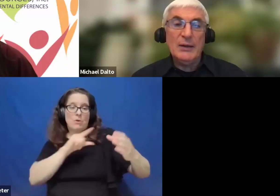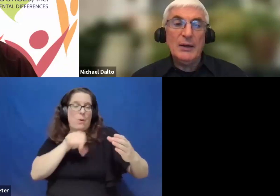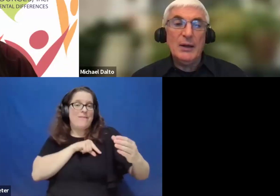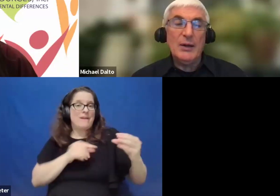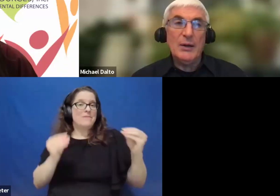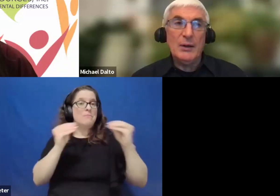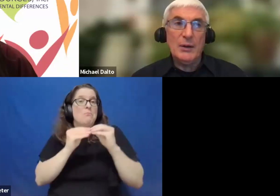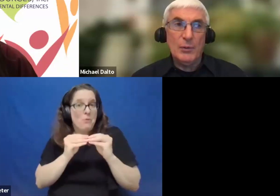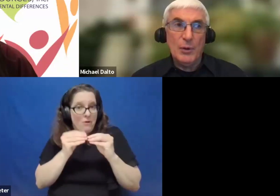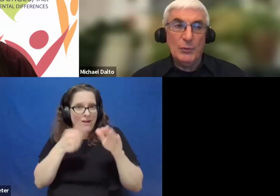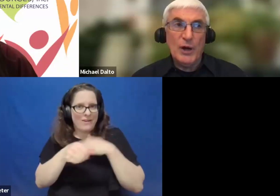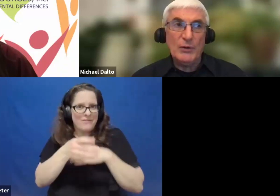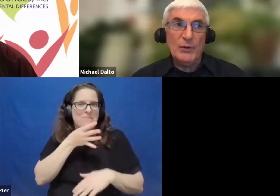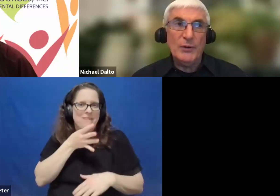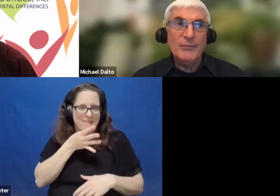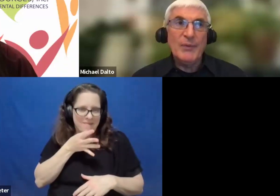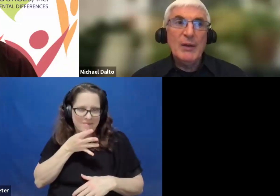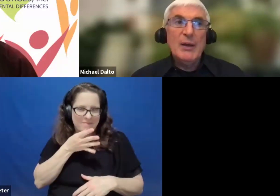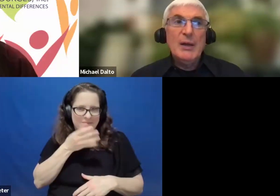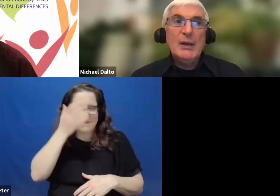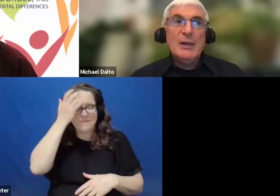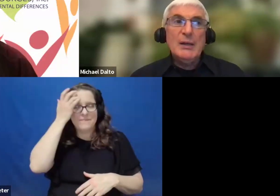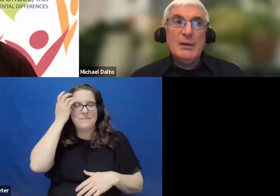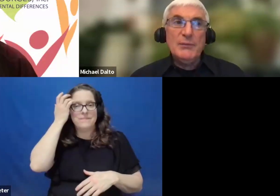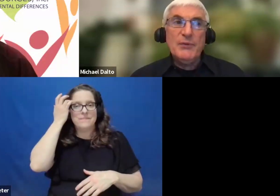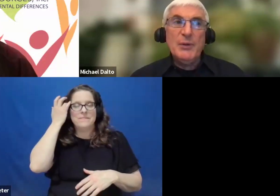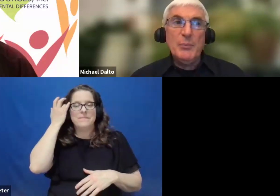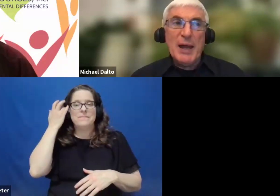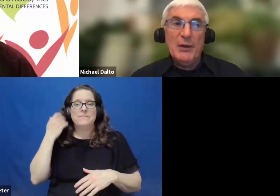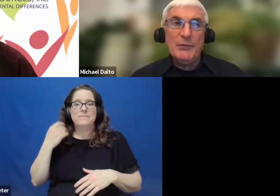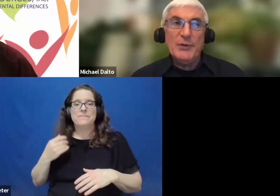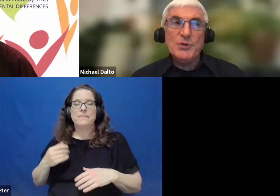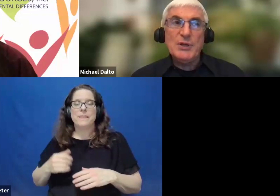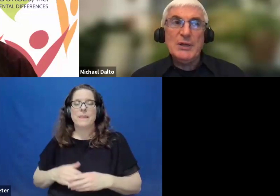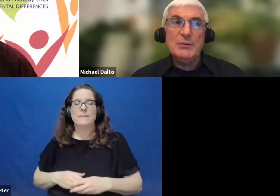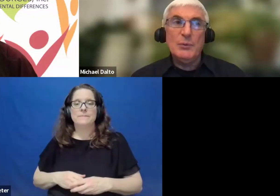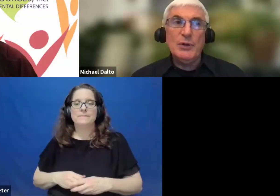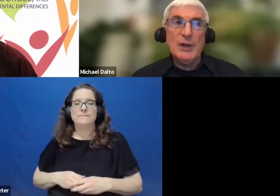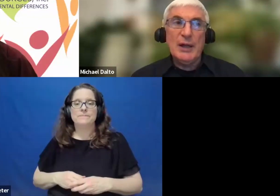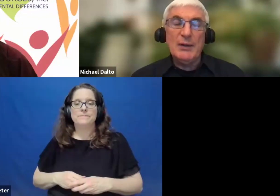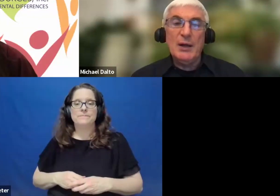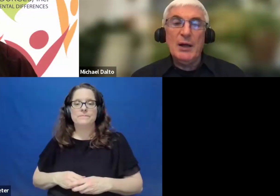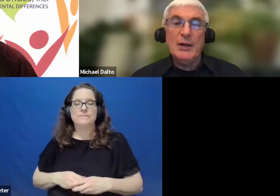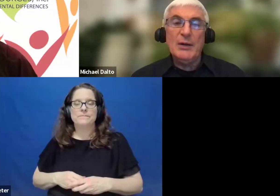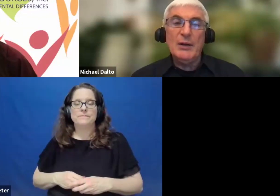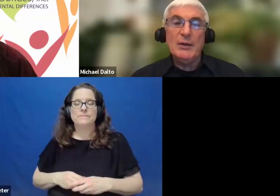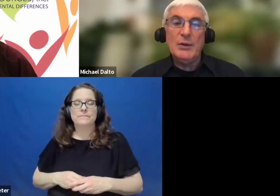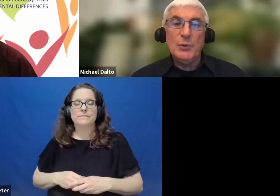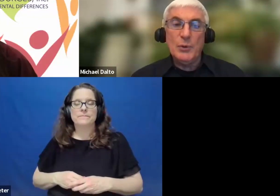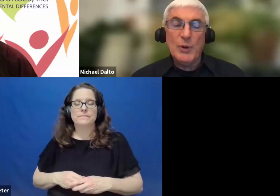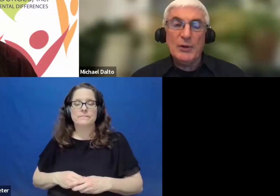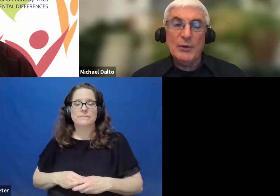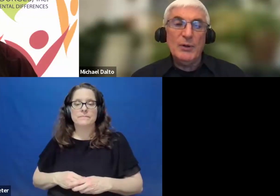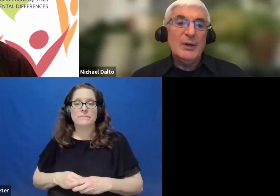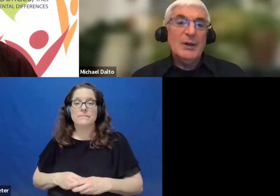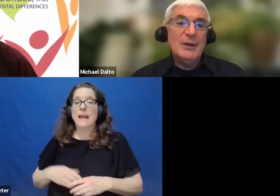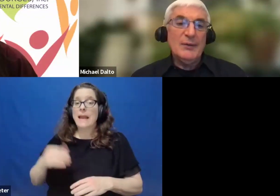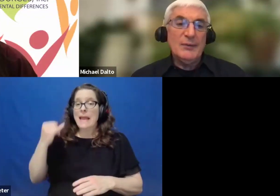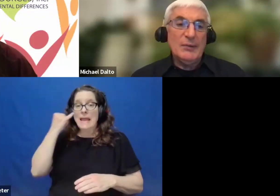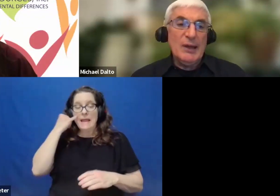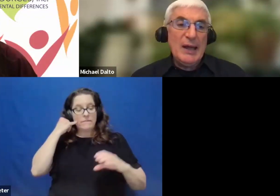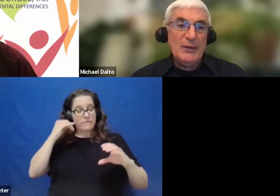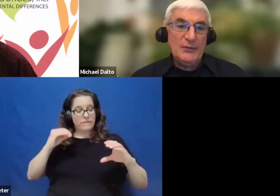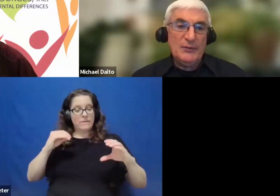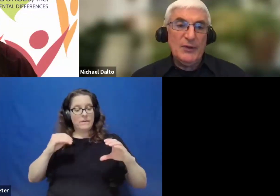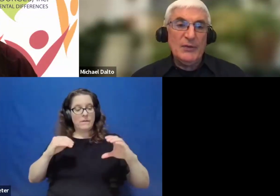on her own record. If the amount that she would get on your record